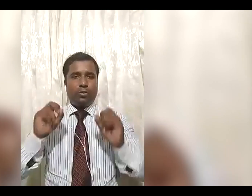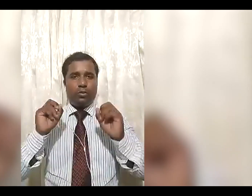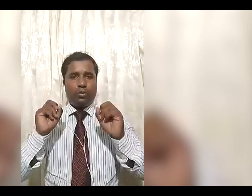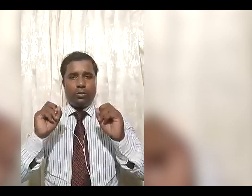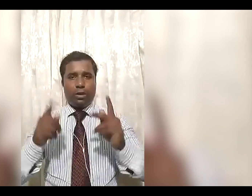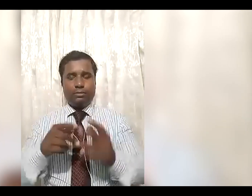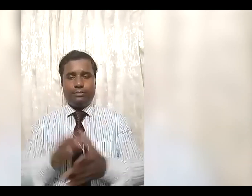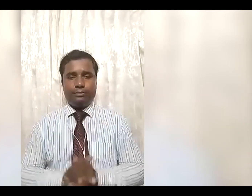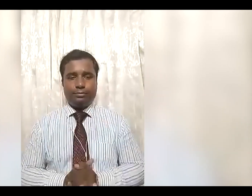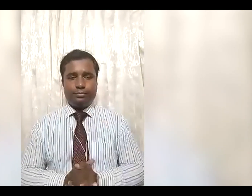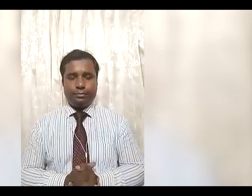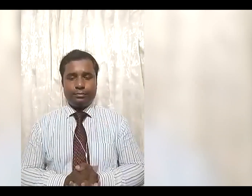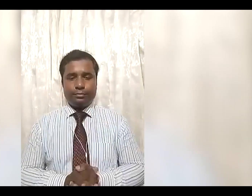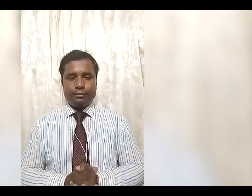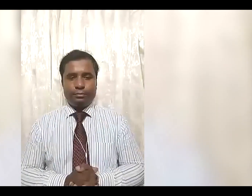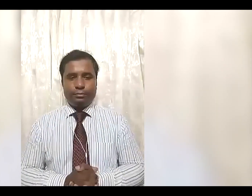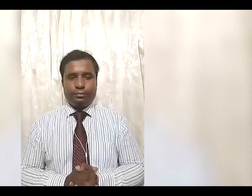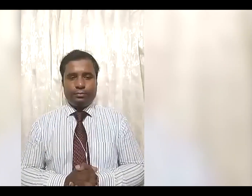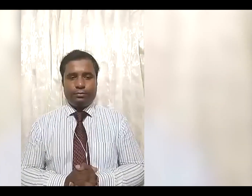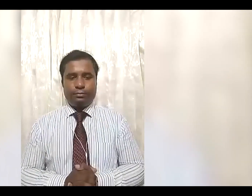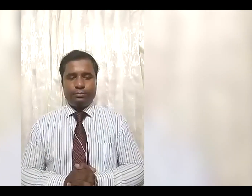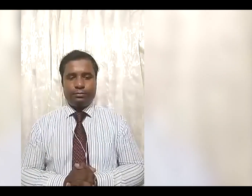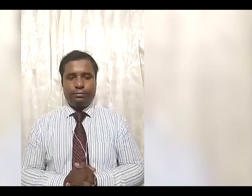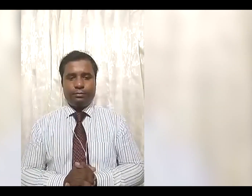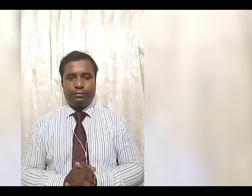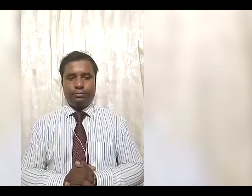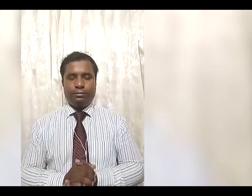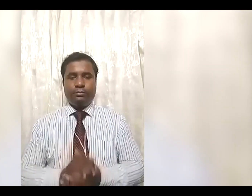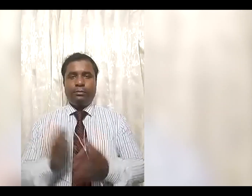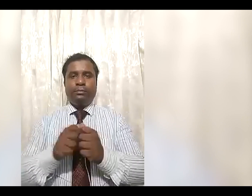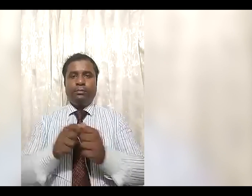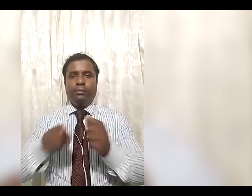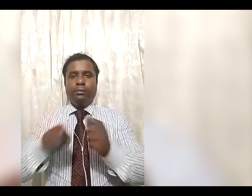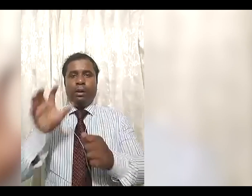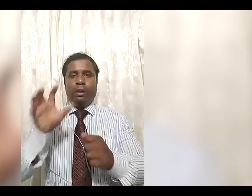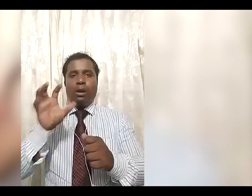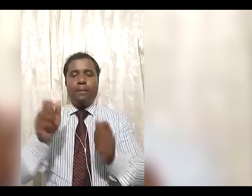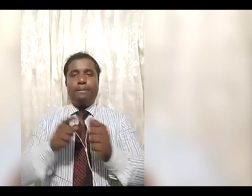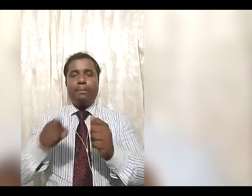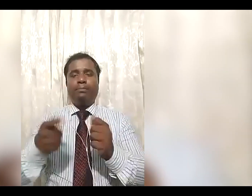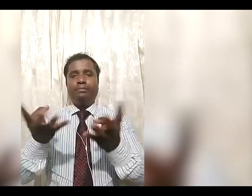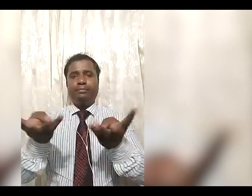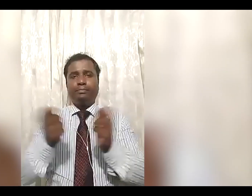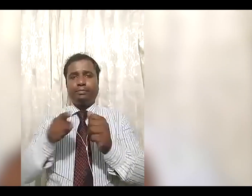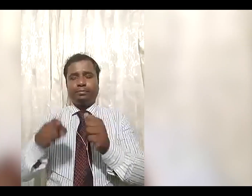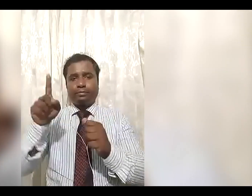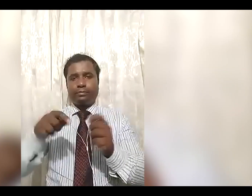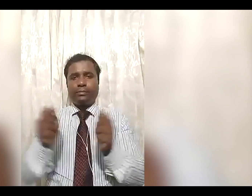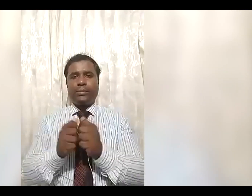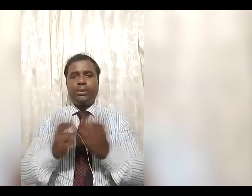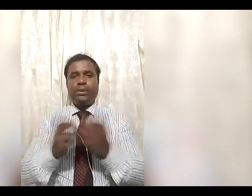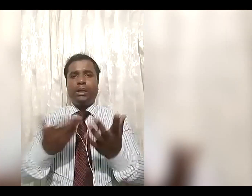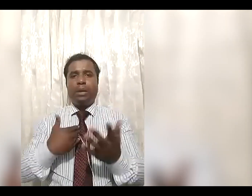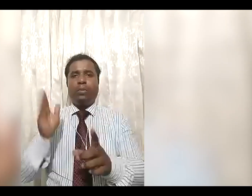the areas where we can look at the issue of how do we address disability? How do we do what needs to be done?